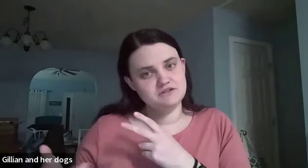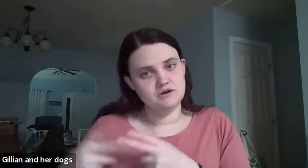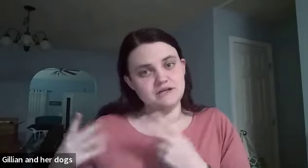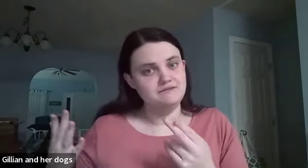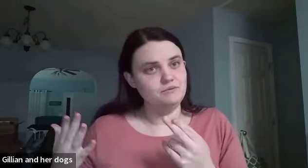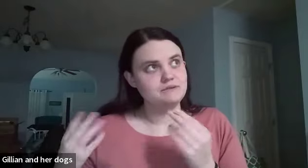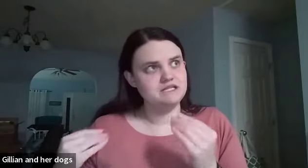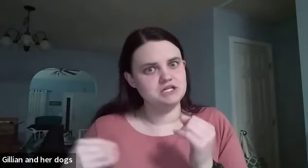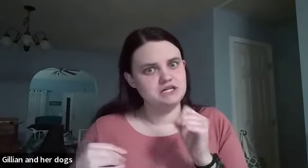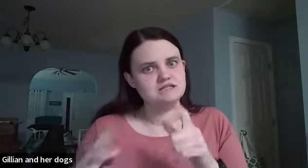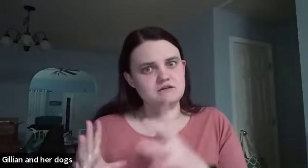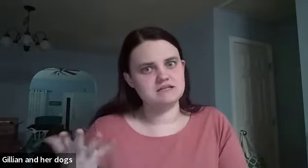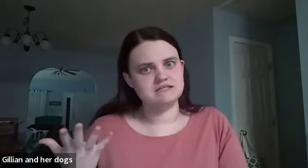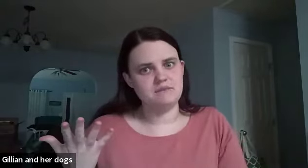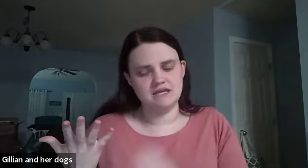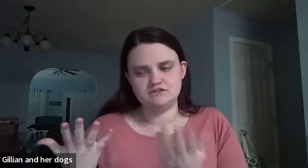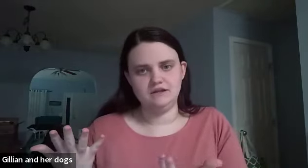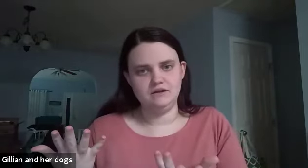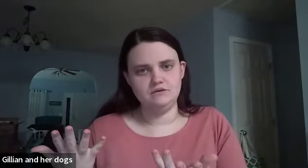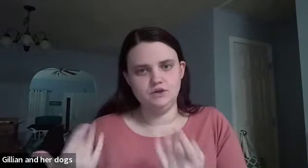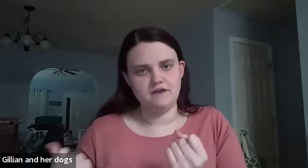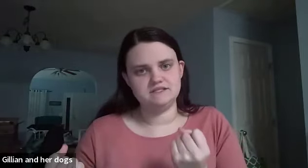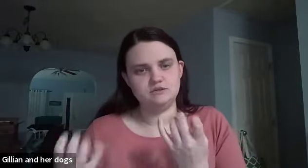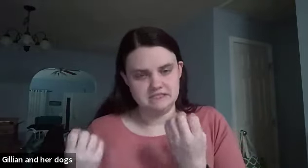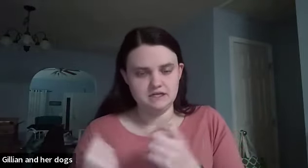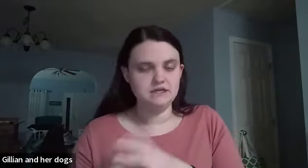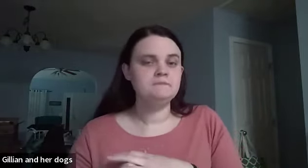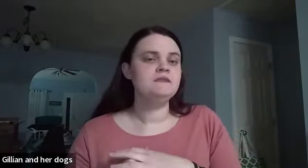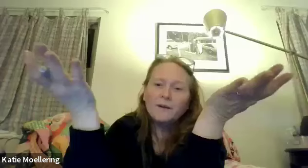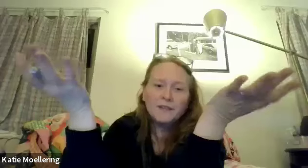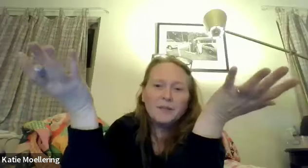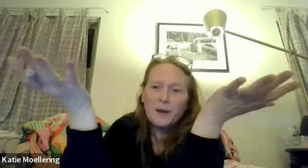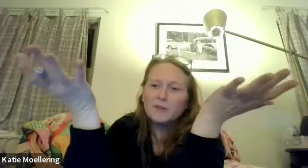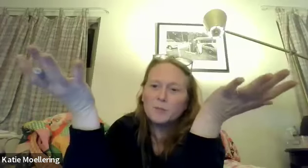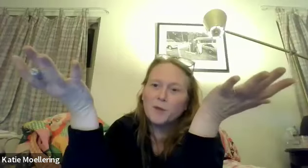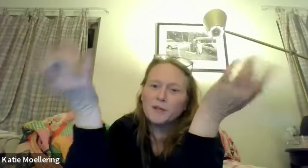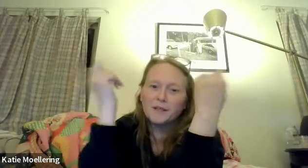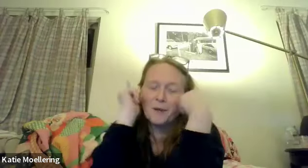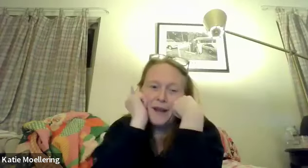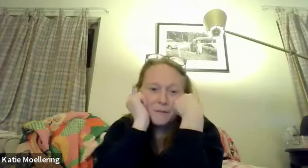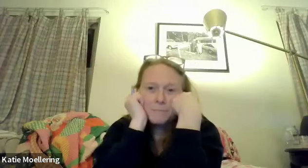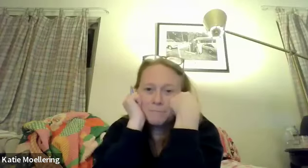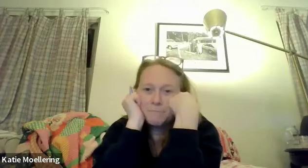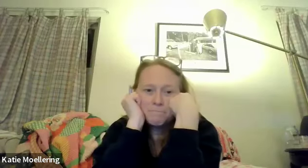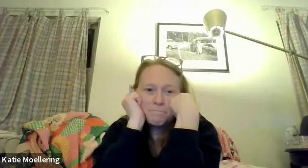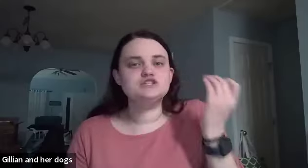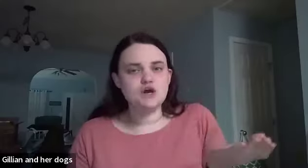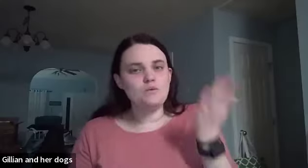It's hard. Even when I'm teaching an ASL class, it's like my hands are like, no, you have to still be signing. Well, I mean, you have to do both here anyway. Exactly. Exactly. And so